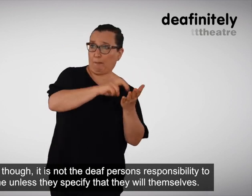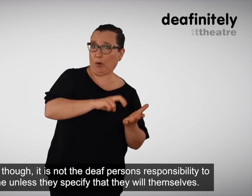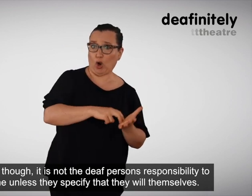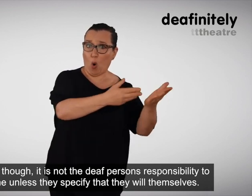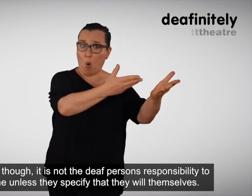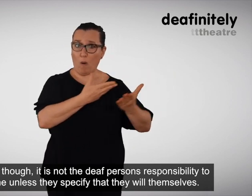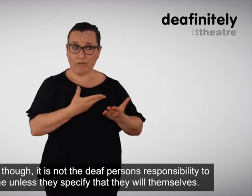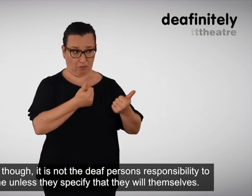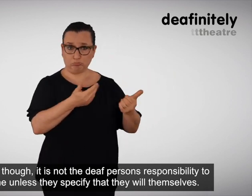themselves.